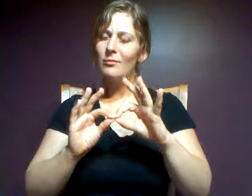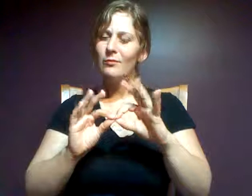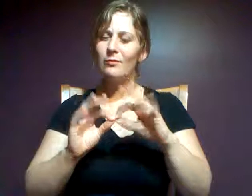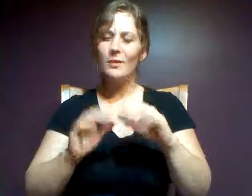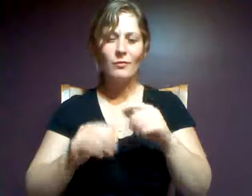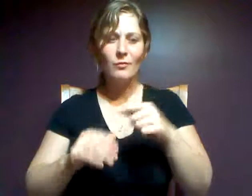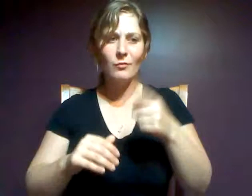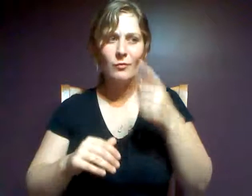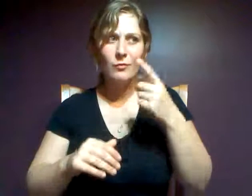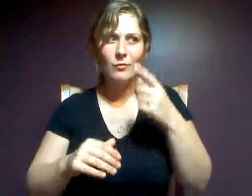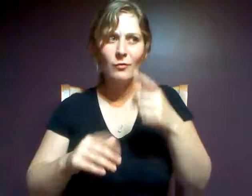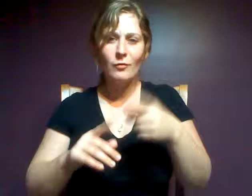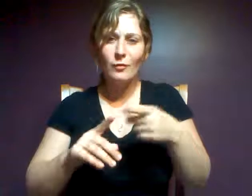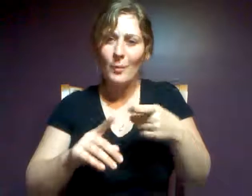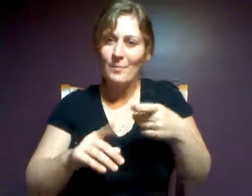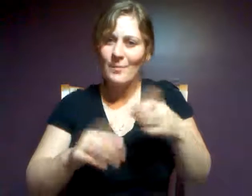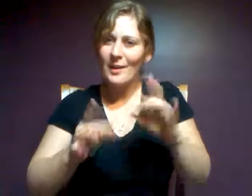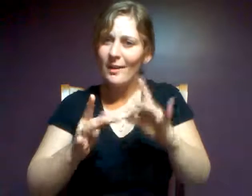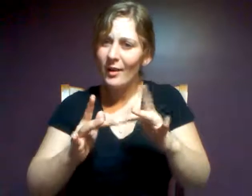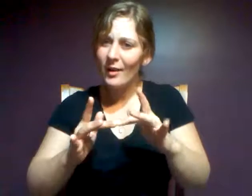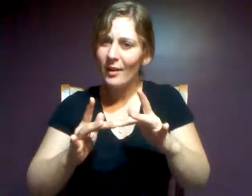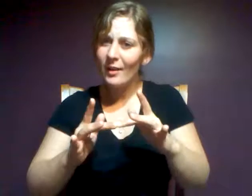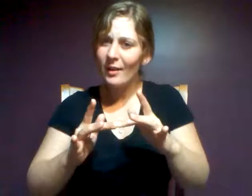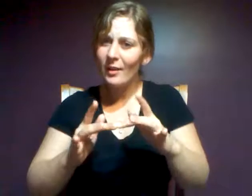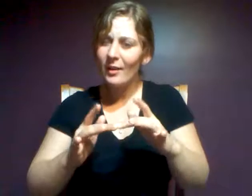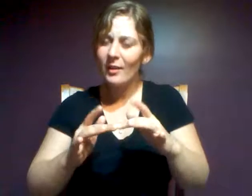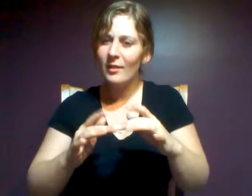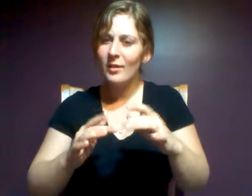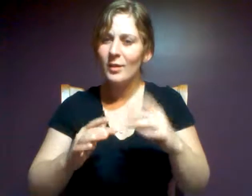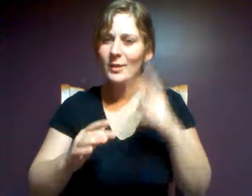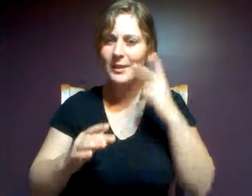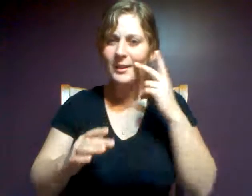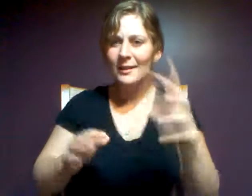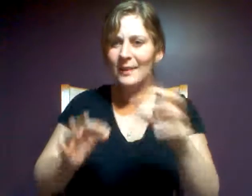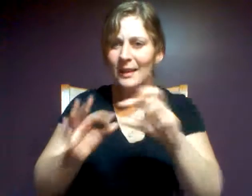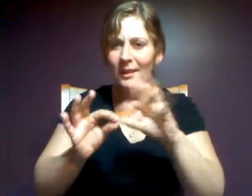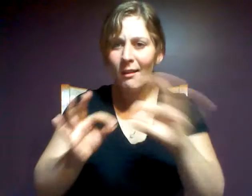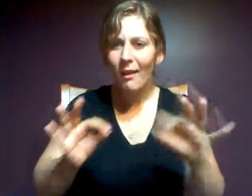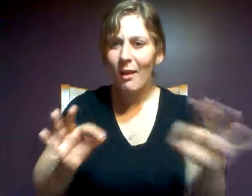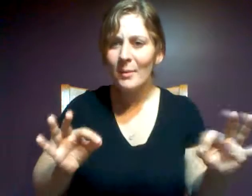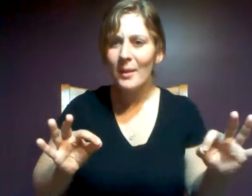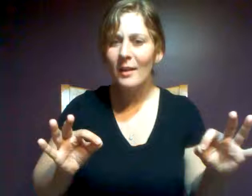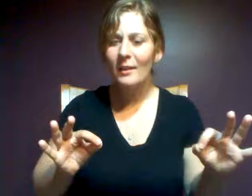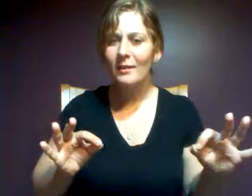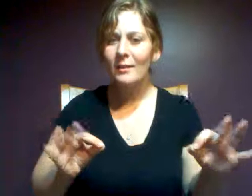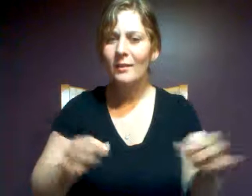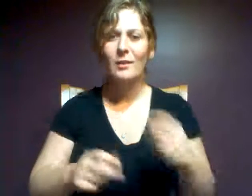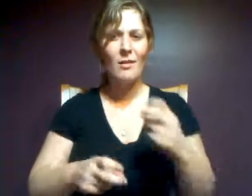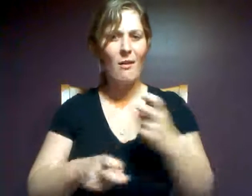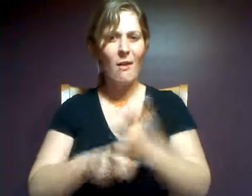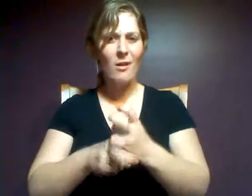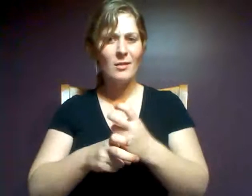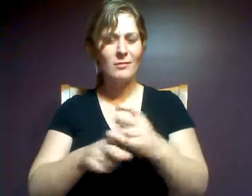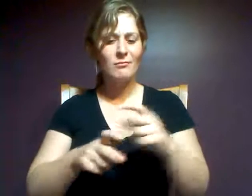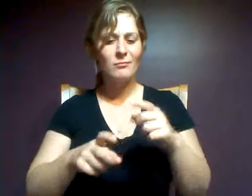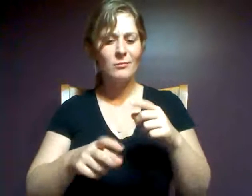offline life. What's real or what isn't is really hard to tell the difference between. And it's also really